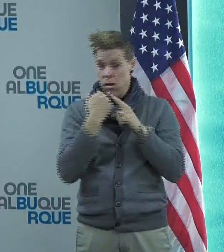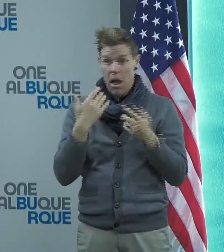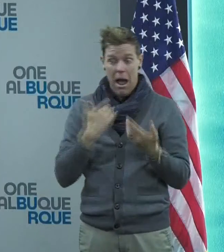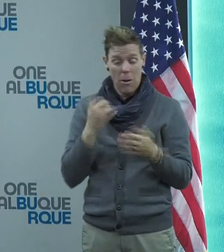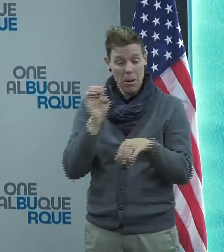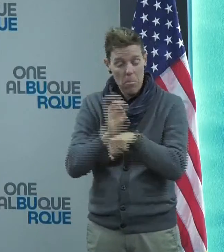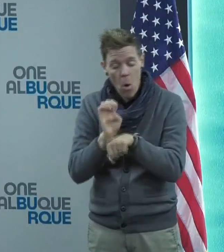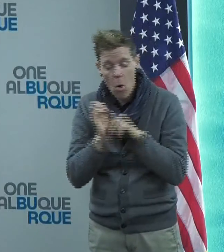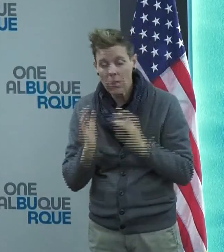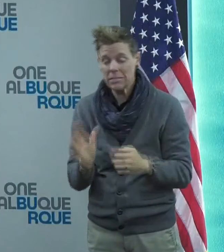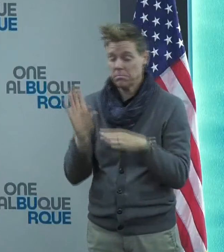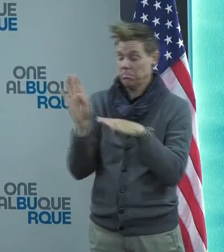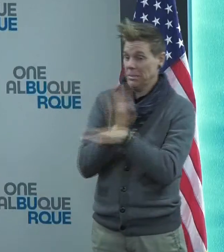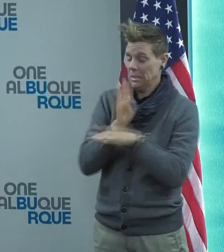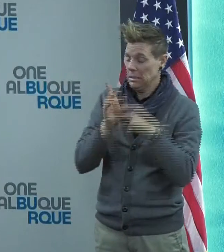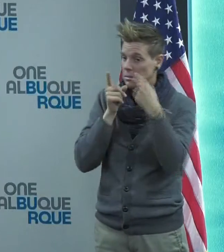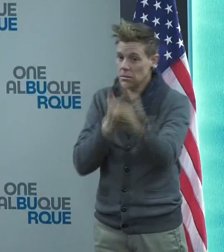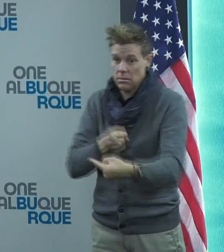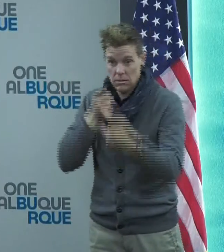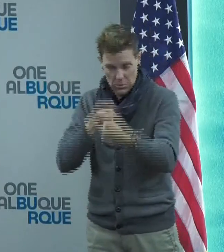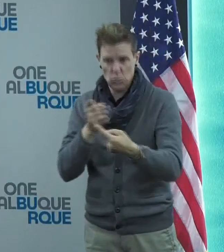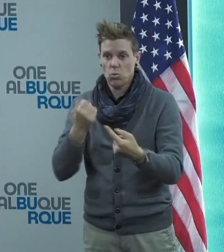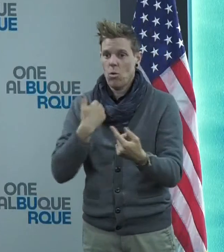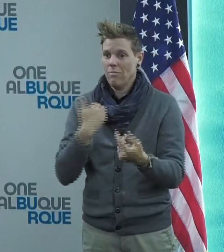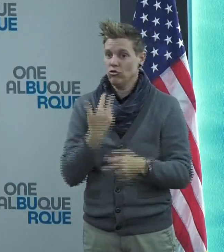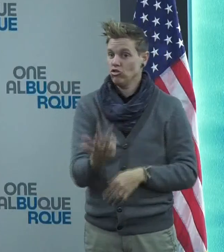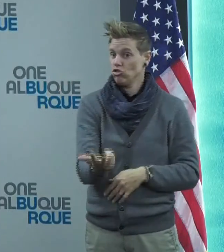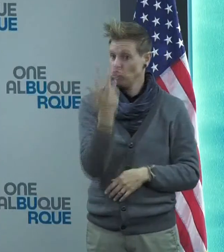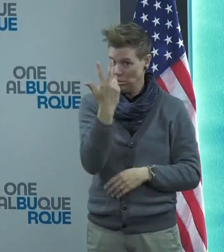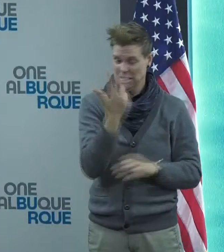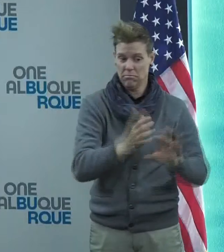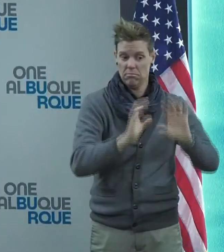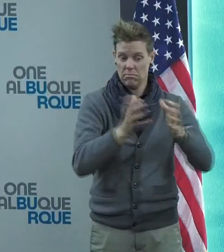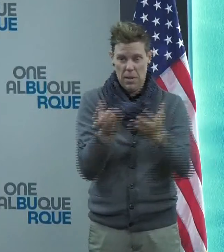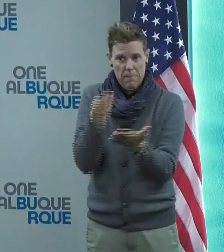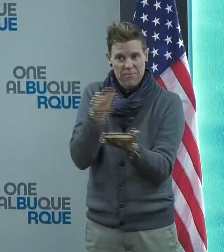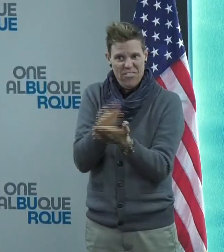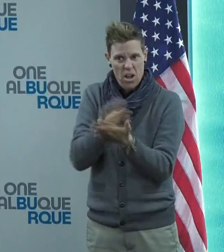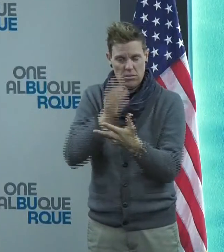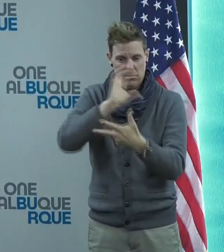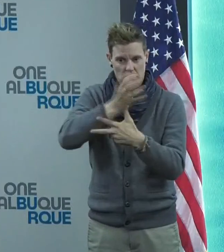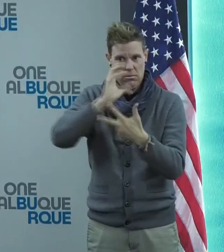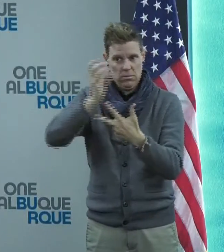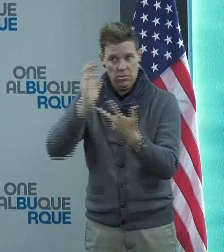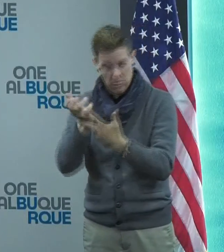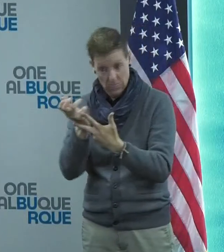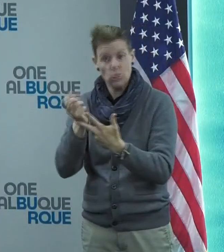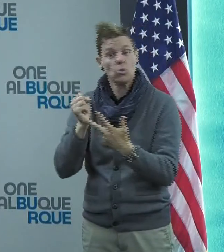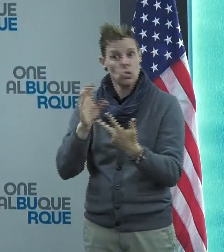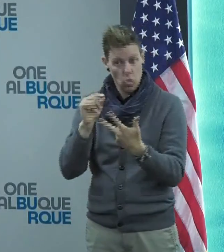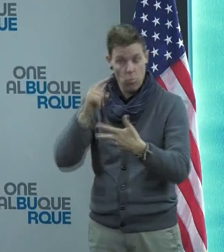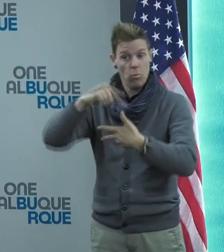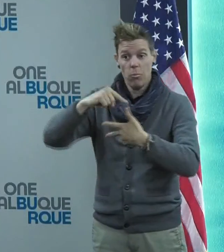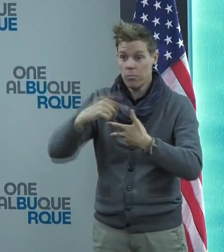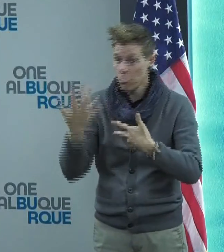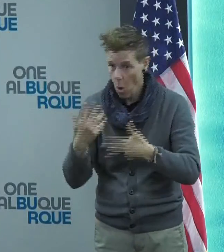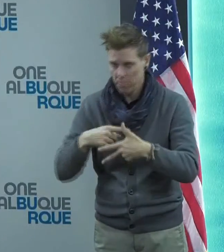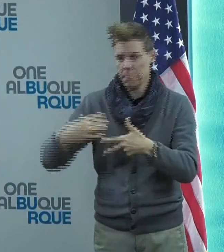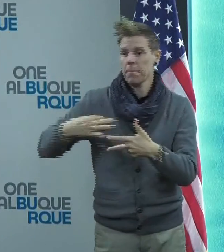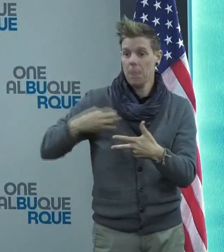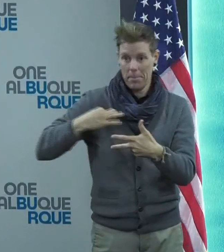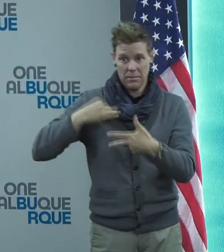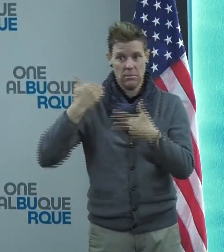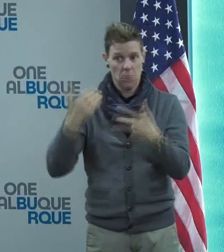of funding that we're rolling out. One is going to be the application window is open this week. Then we're going to have another application